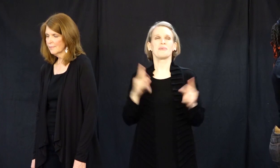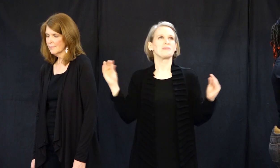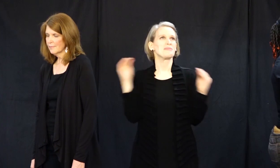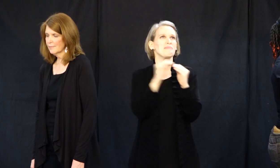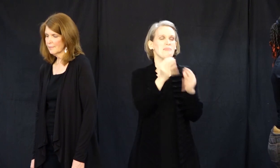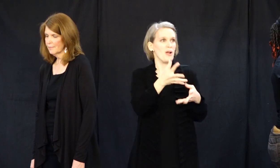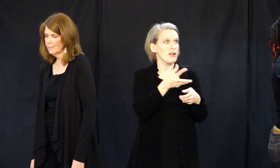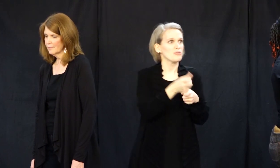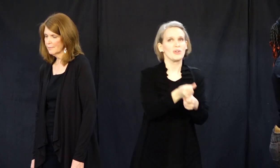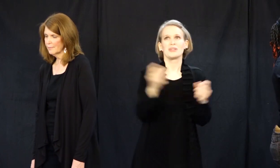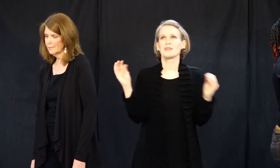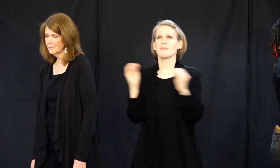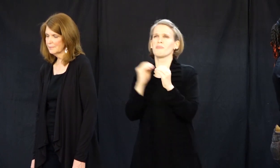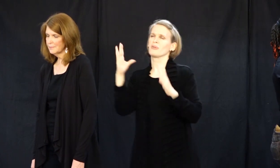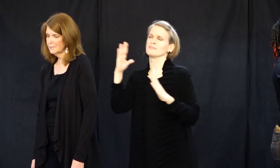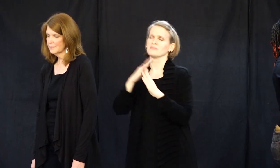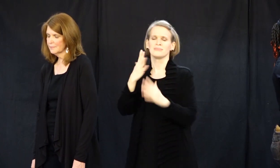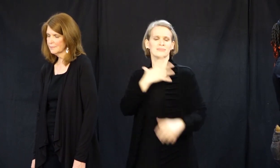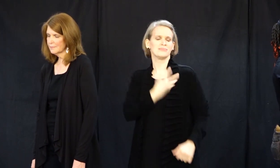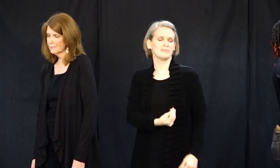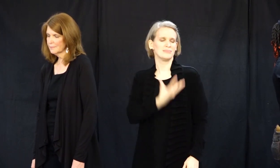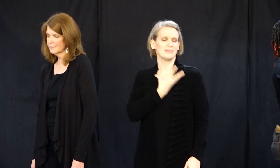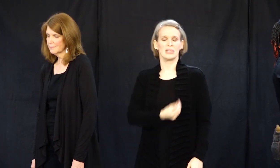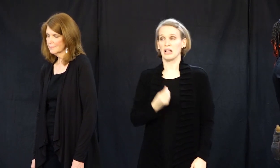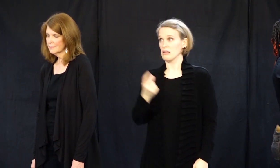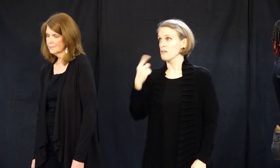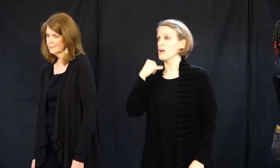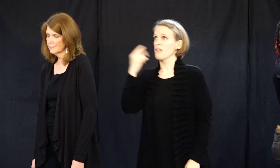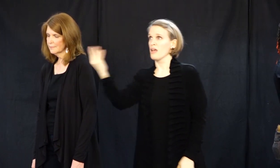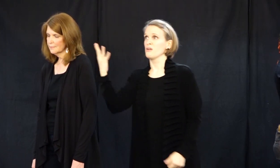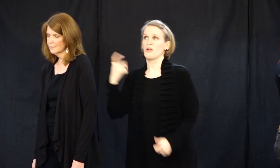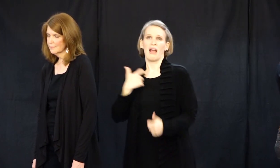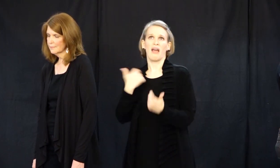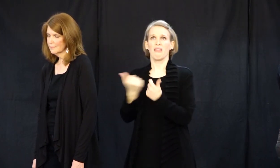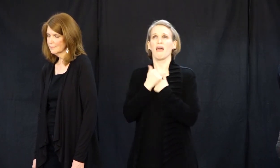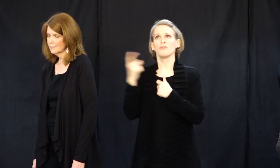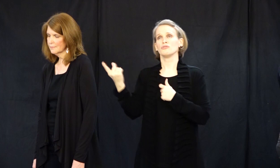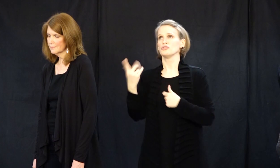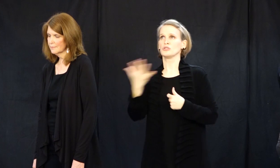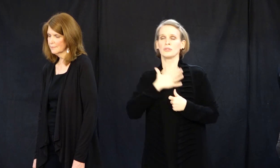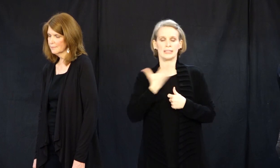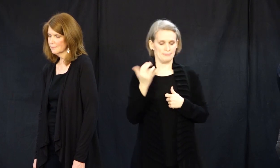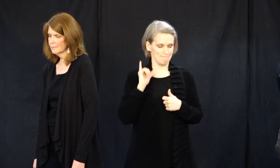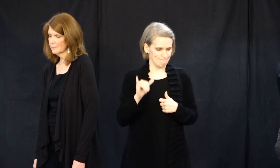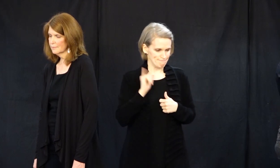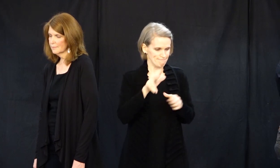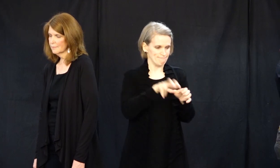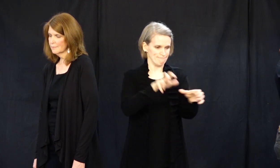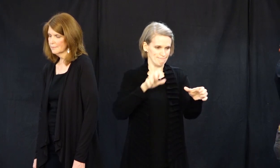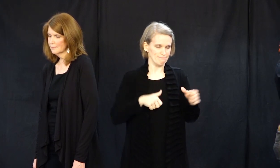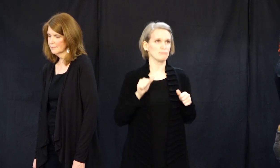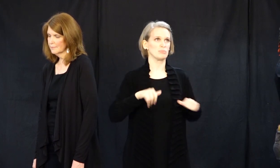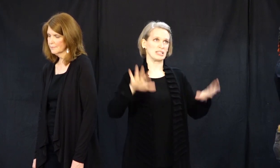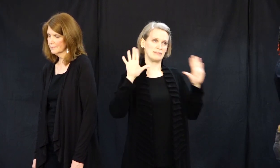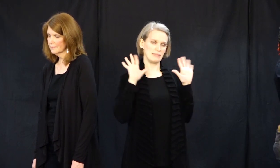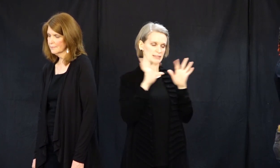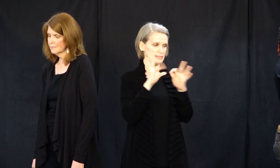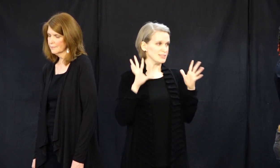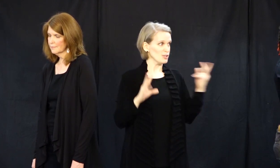as trusting or as kind. If I tell her that I love him, she'd be silently resigned. He'd be mine. She would say